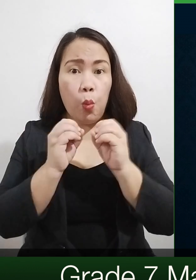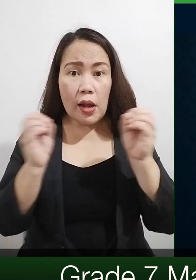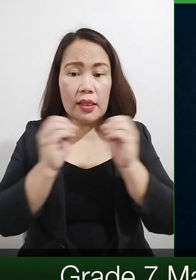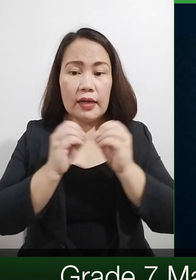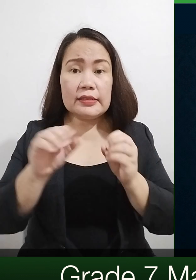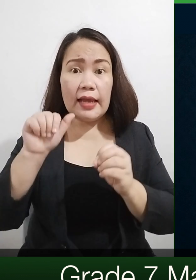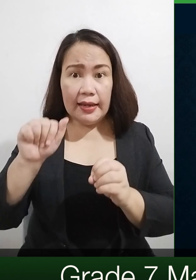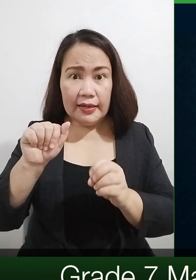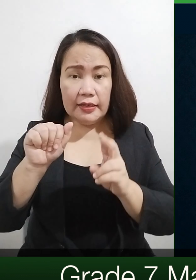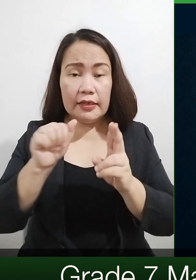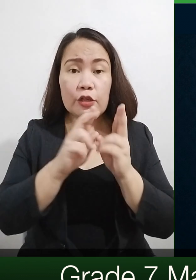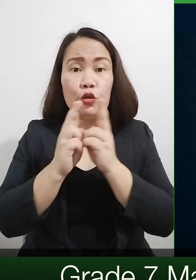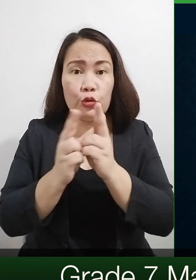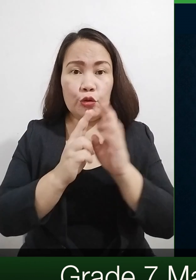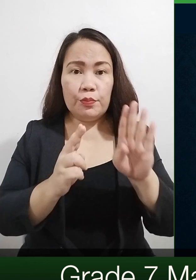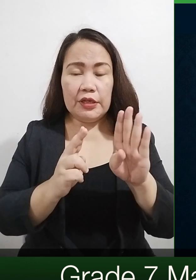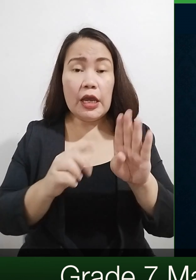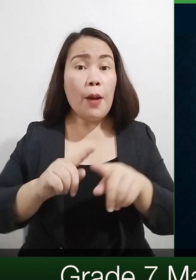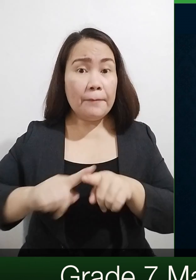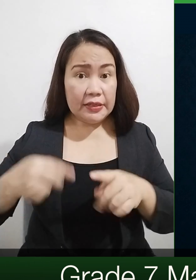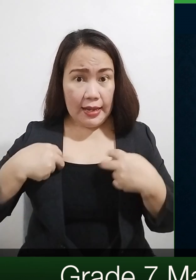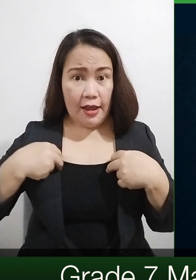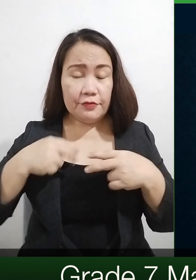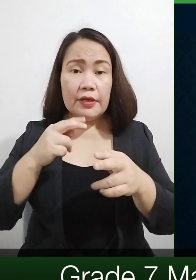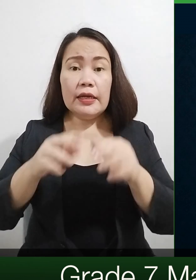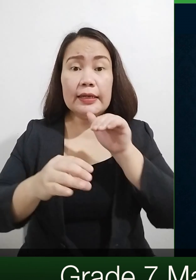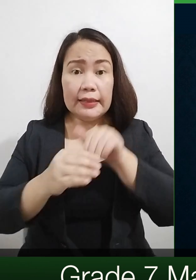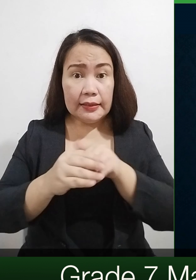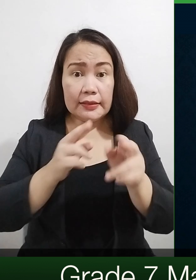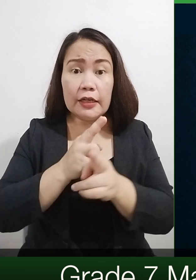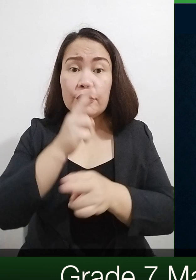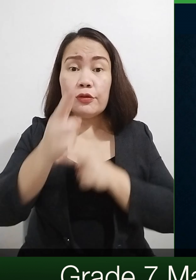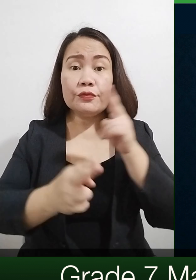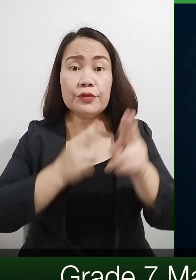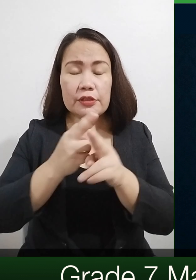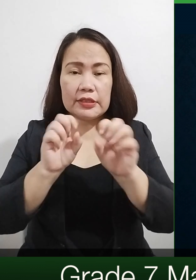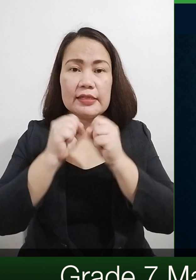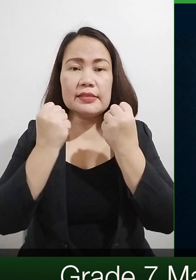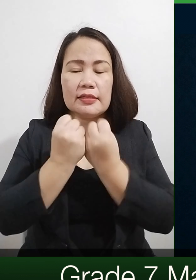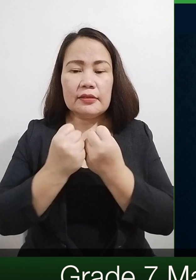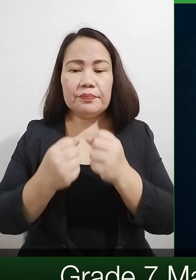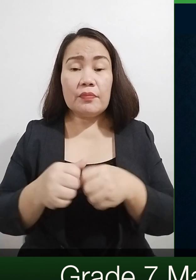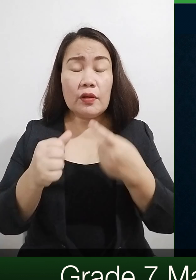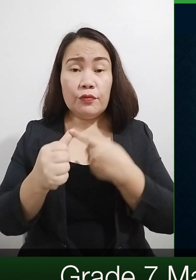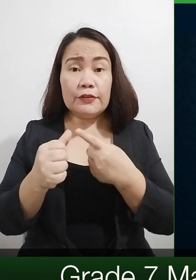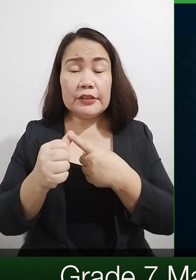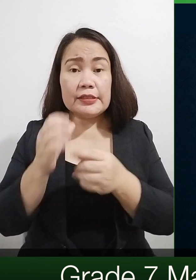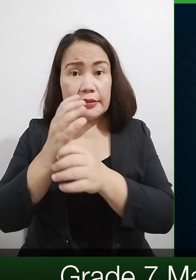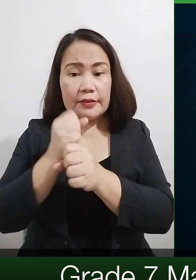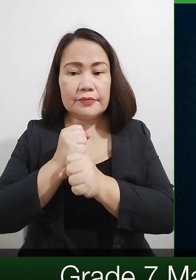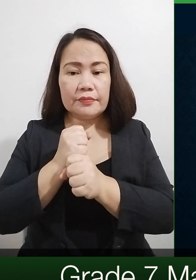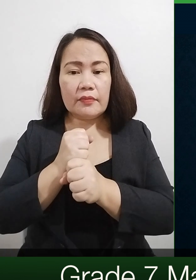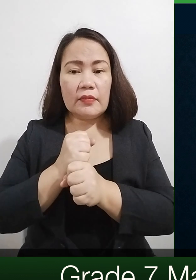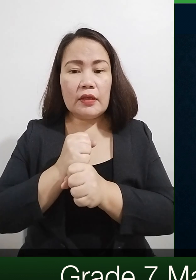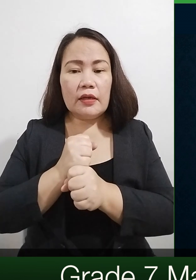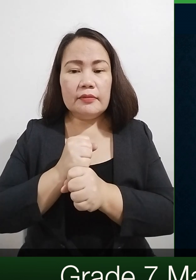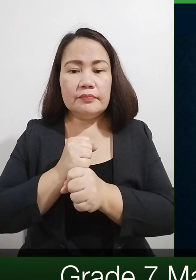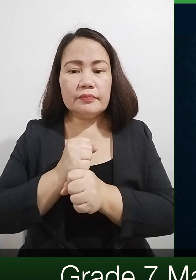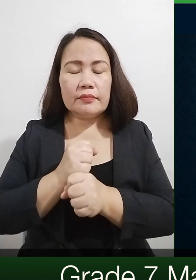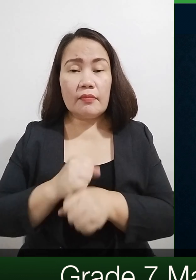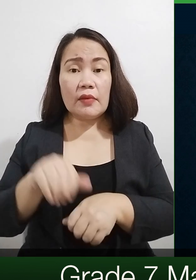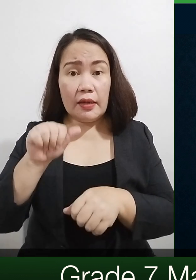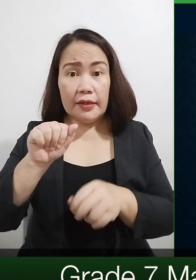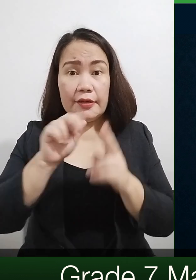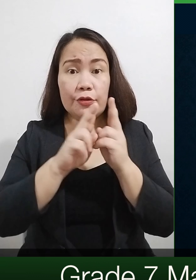B pero nasa universal set? Okay? So, unang gagawin, kunin muna natin yung hindi complement, yung A